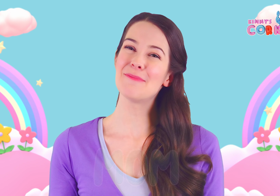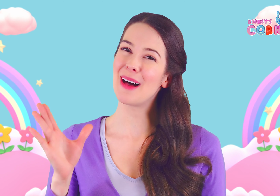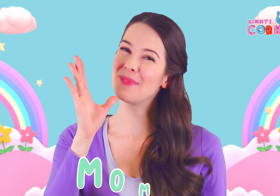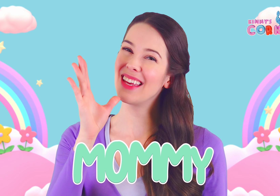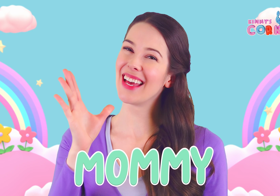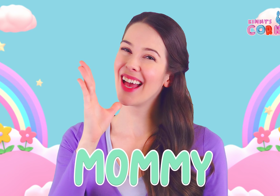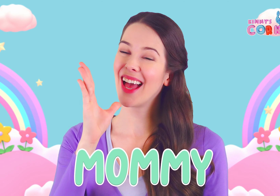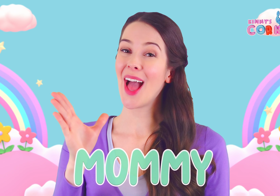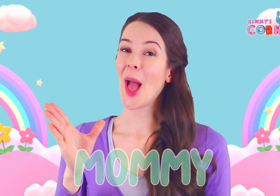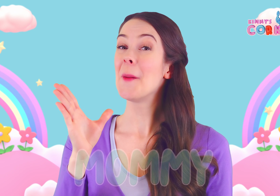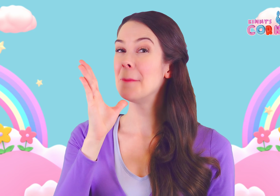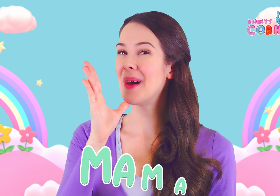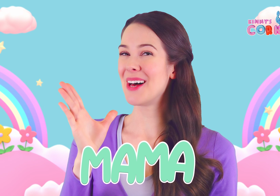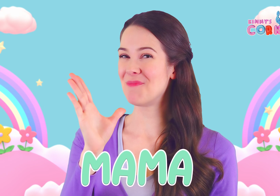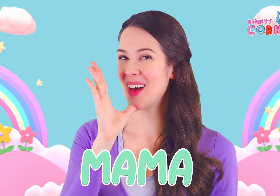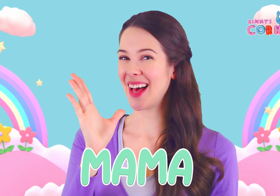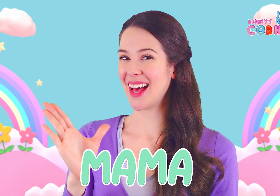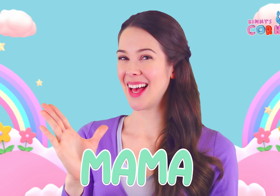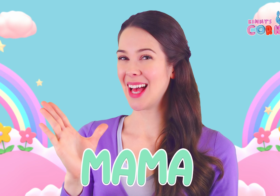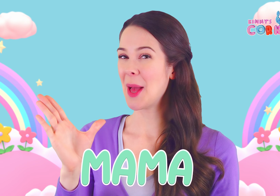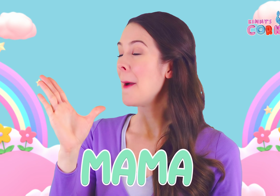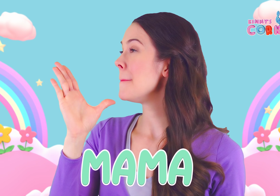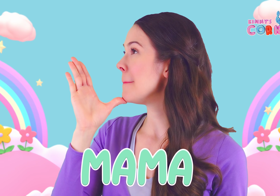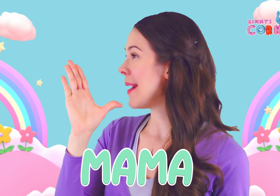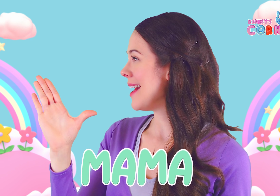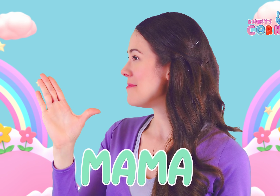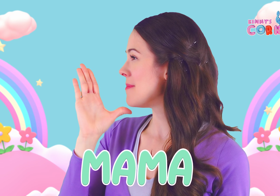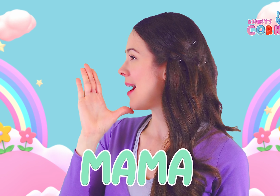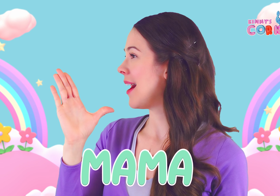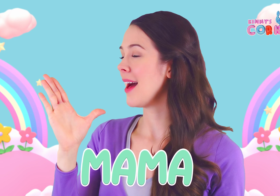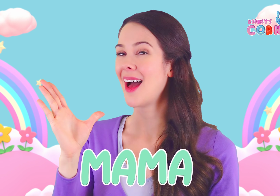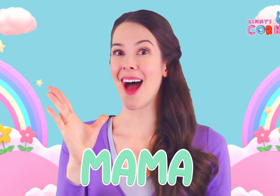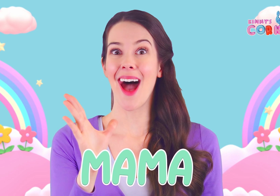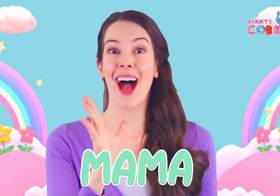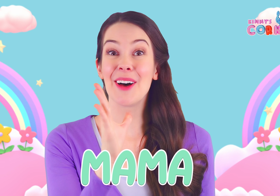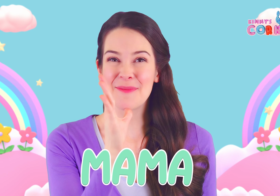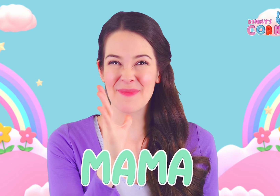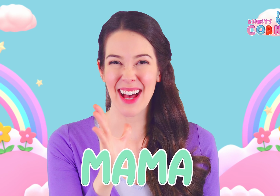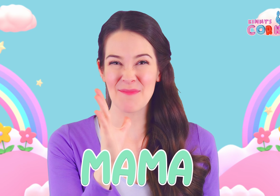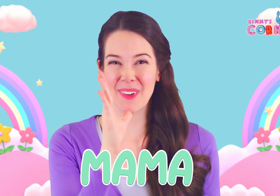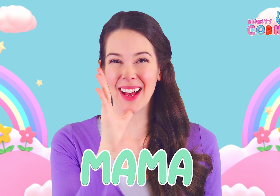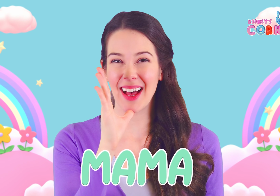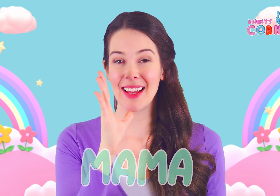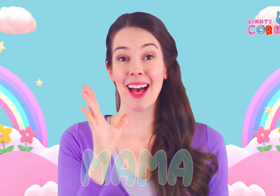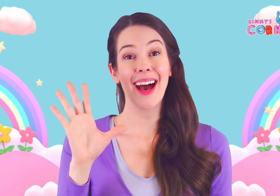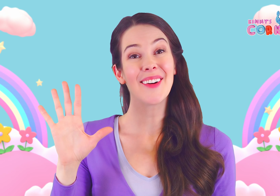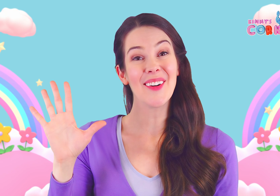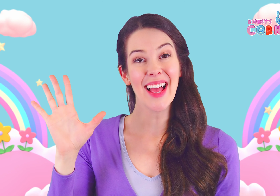mummy. Mama. Mama. Mama. Our whole